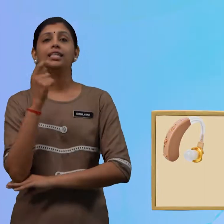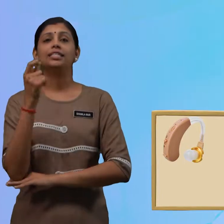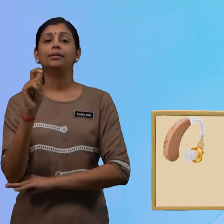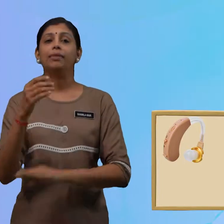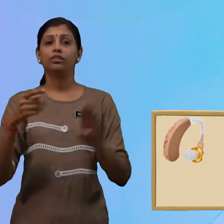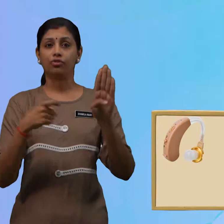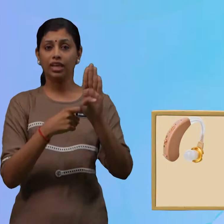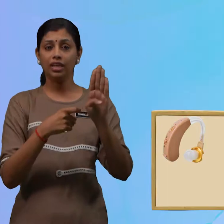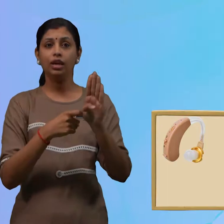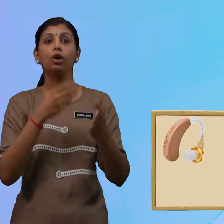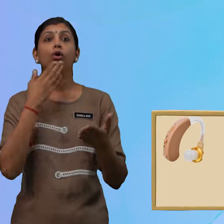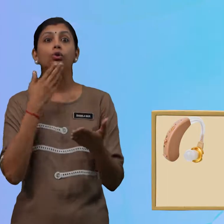Is the battery good?